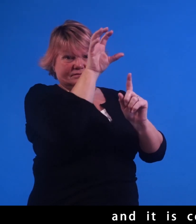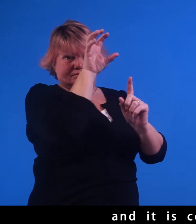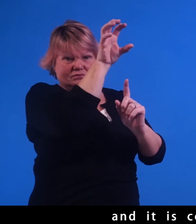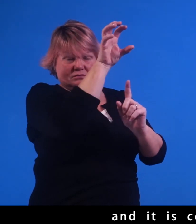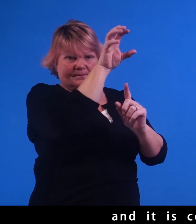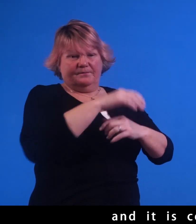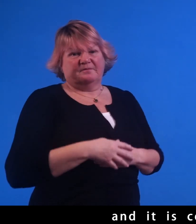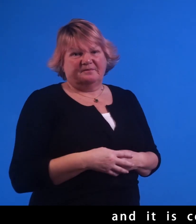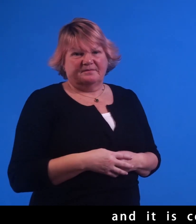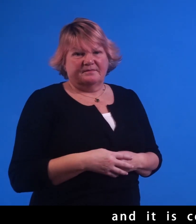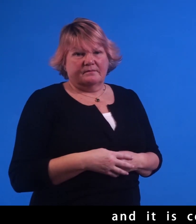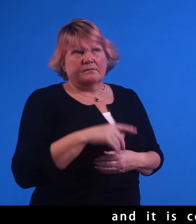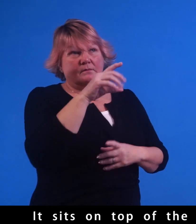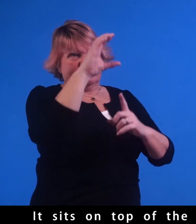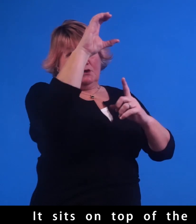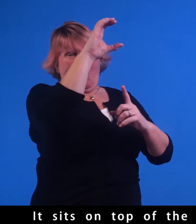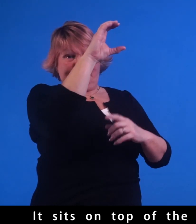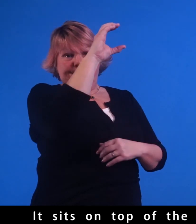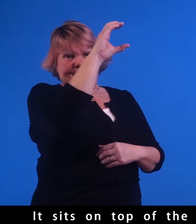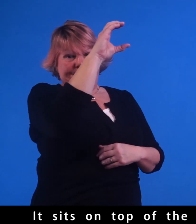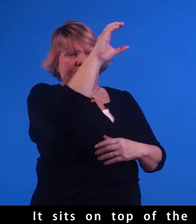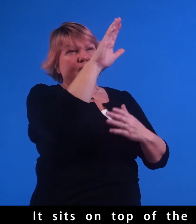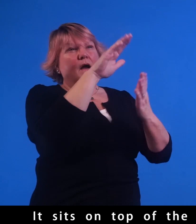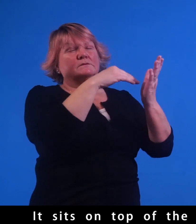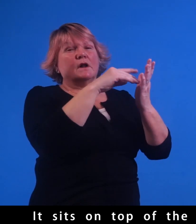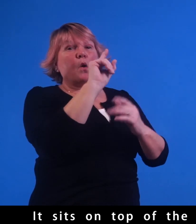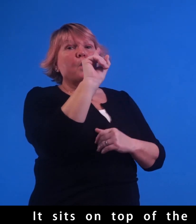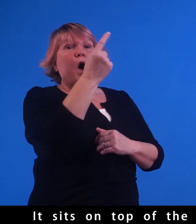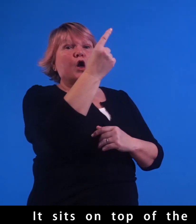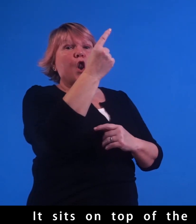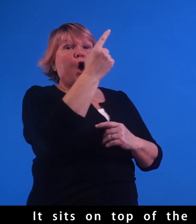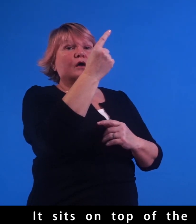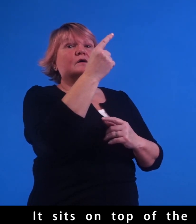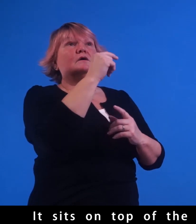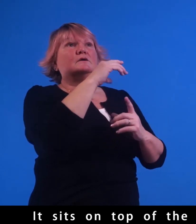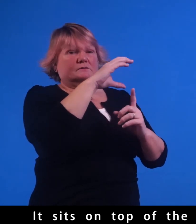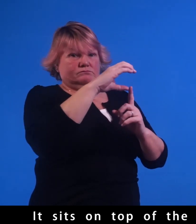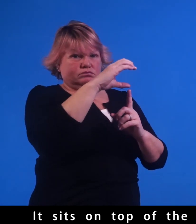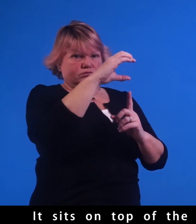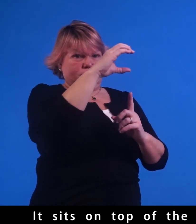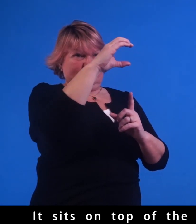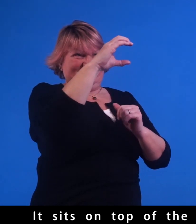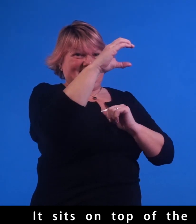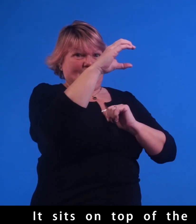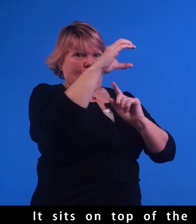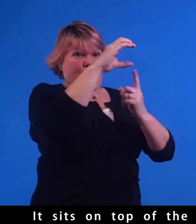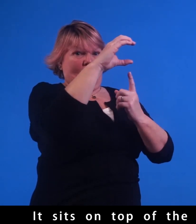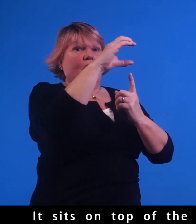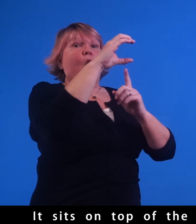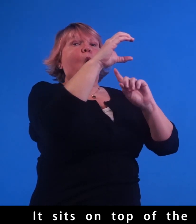of the building. It sits on top of the roof until 1 p.m. approaches, at which time it is manually raised to the top